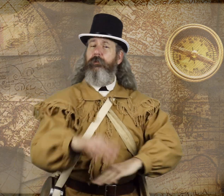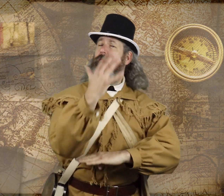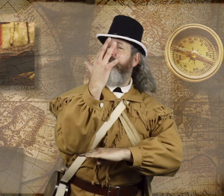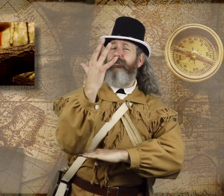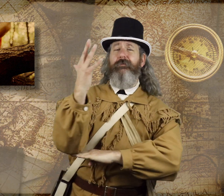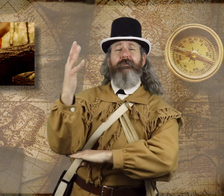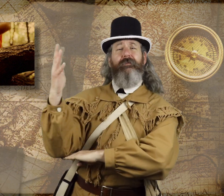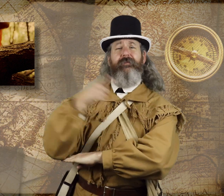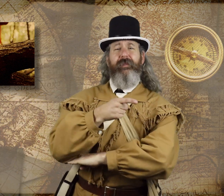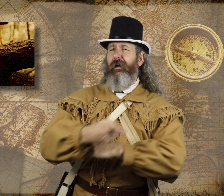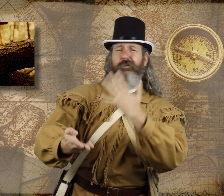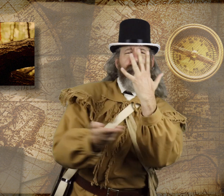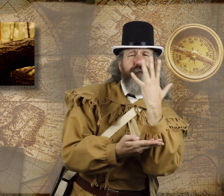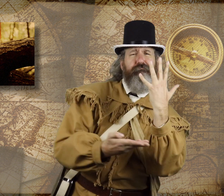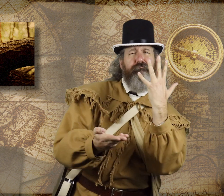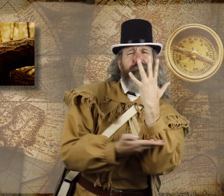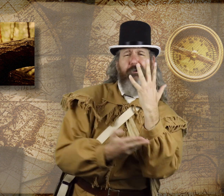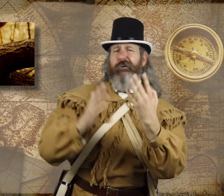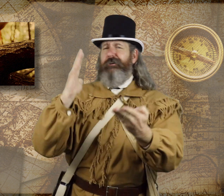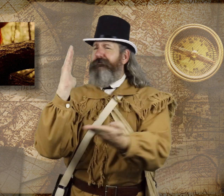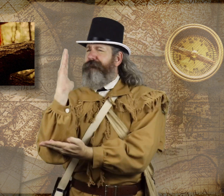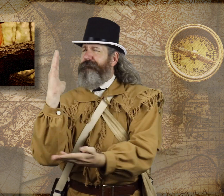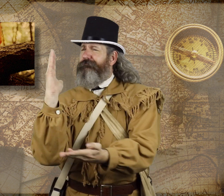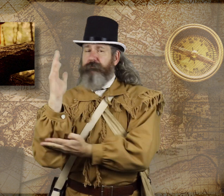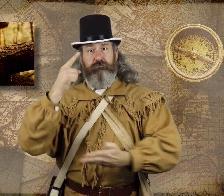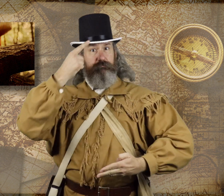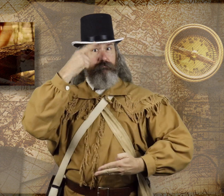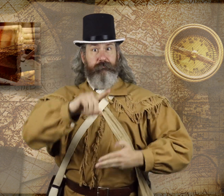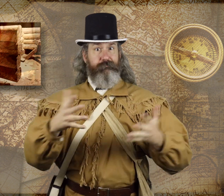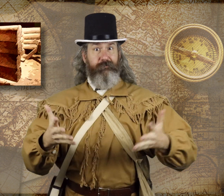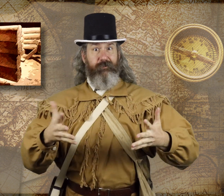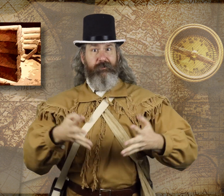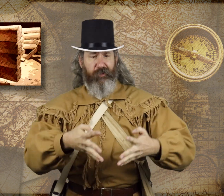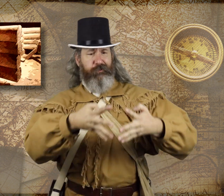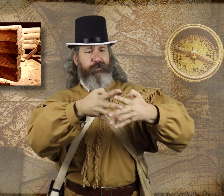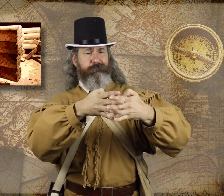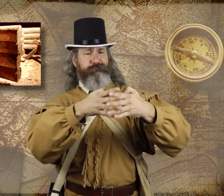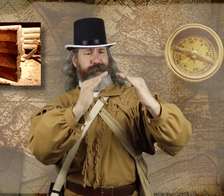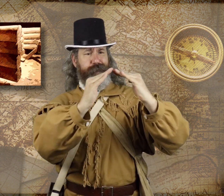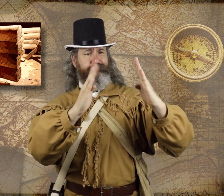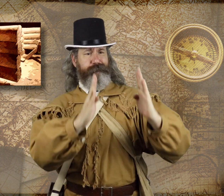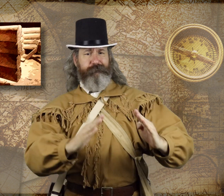The men cut down trees to build wooden huts.